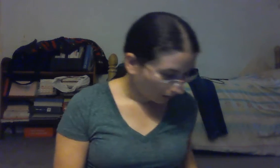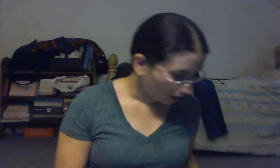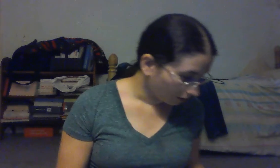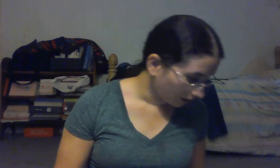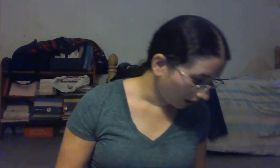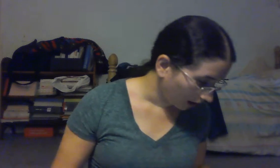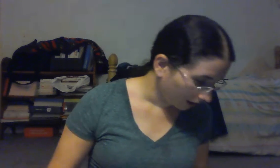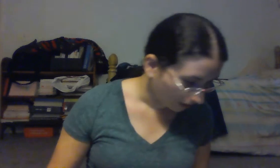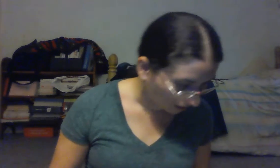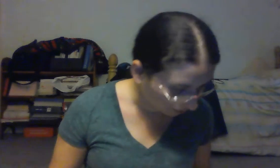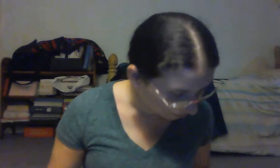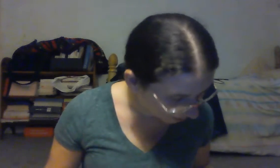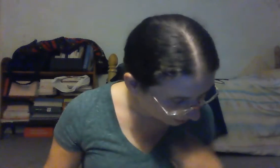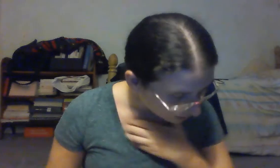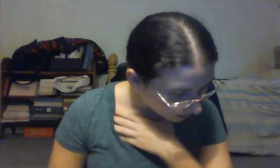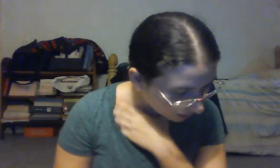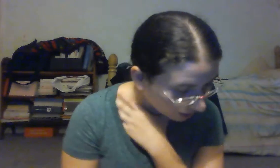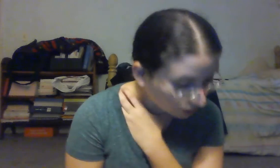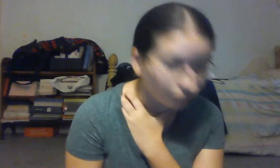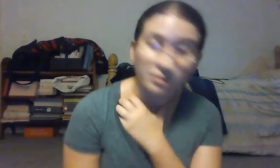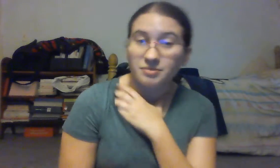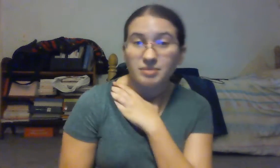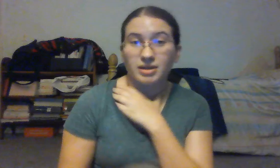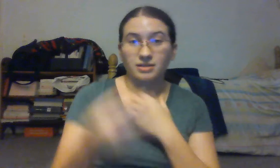Here we have another one. You give me money.